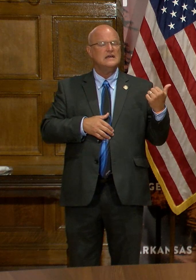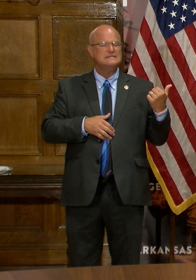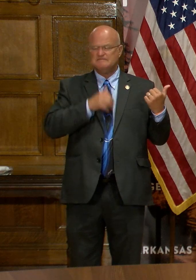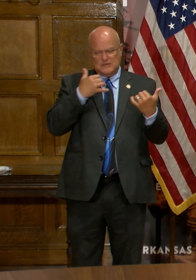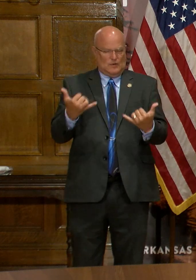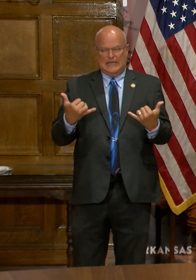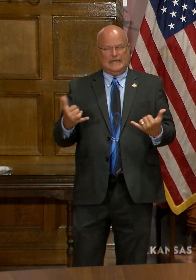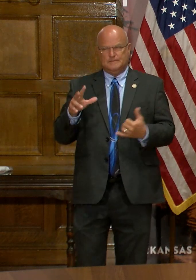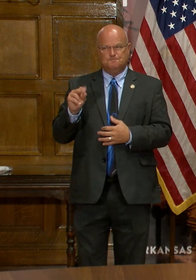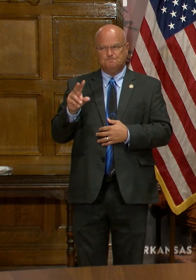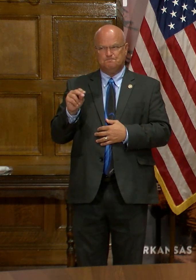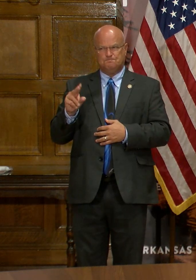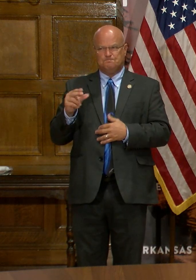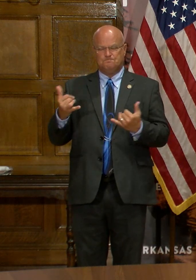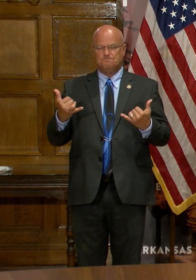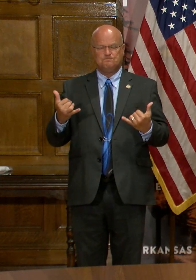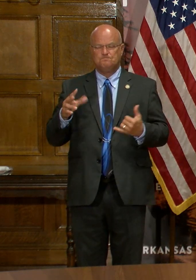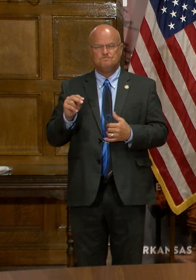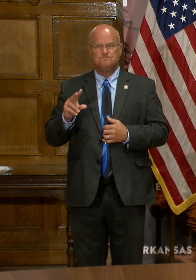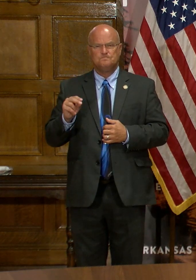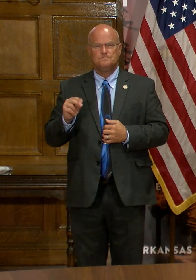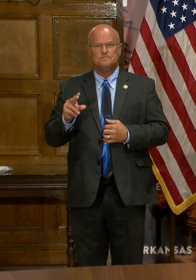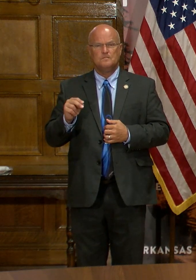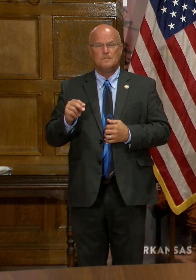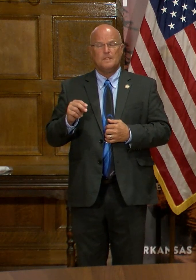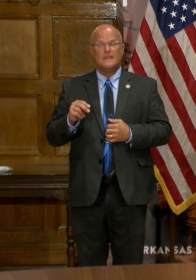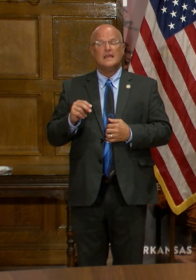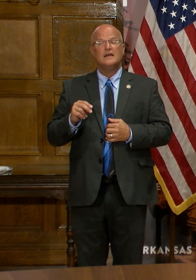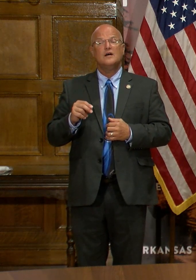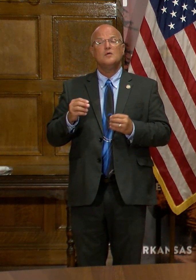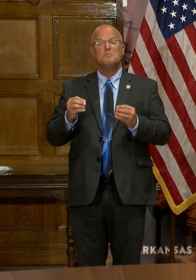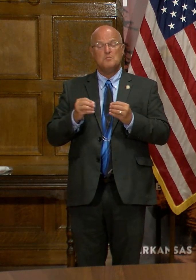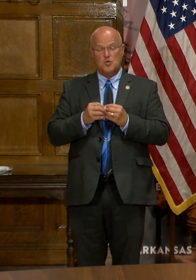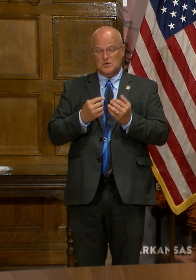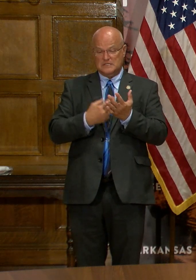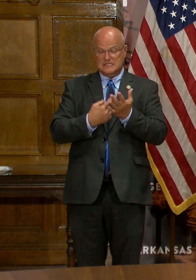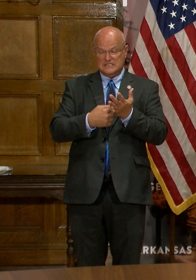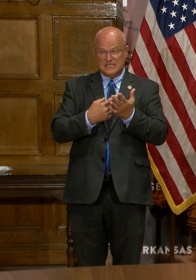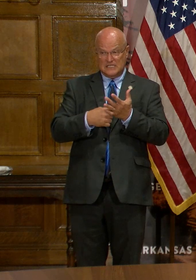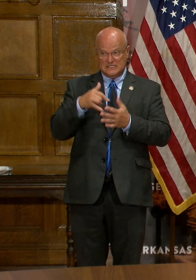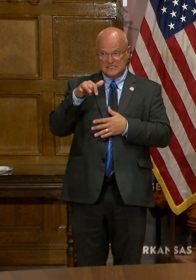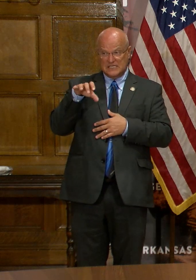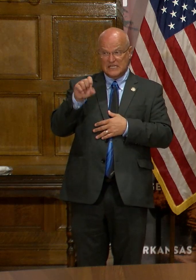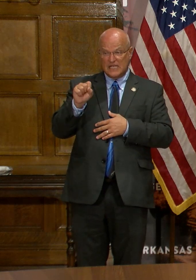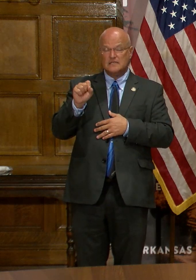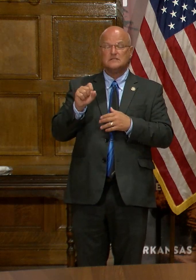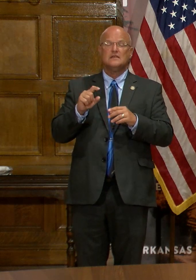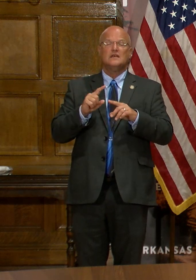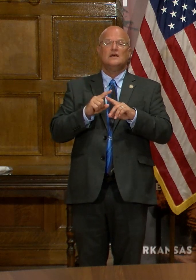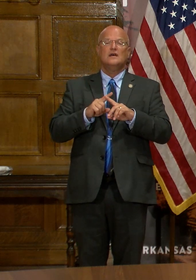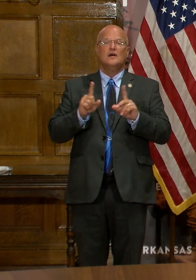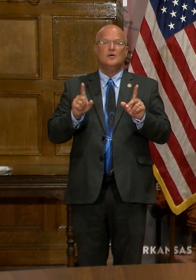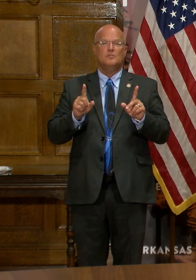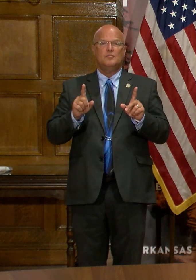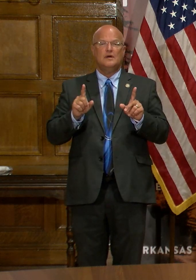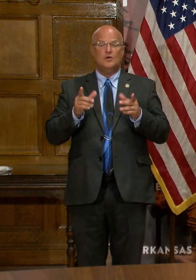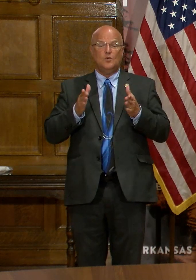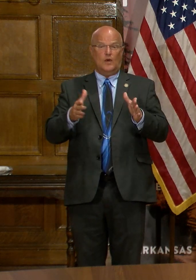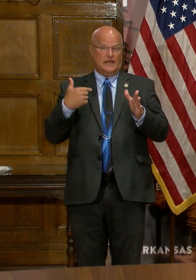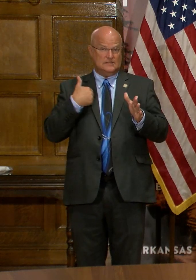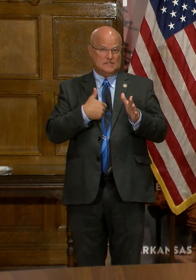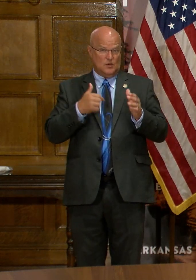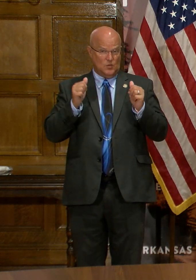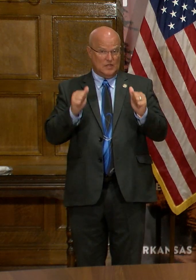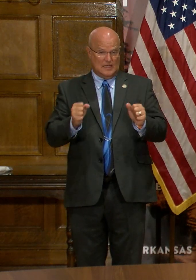Not at this time. Not at this time. It does merit more discussion. I think if there's ways that we